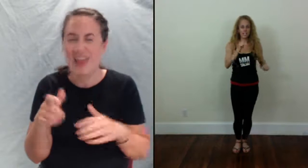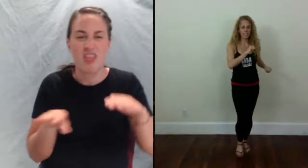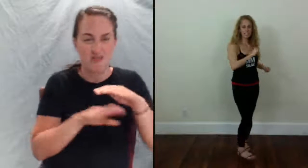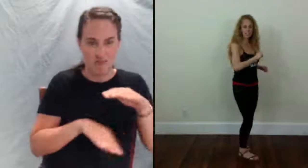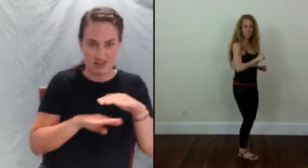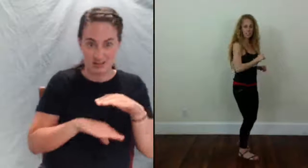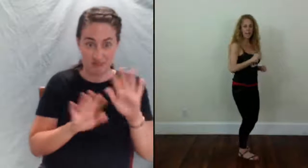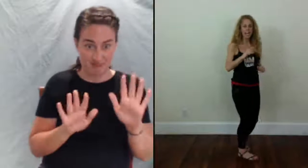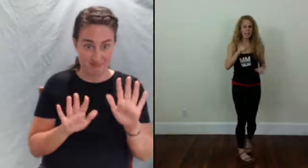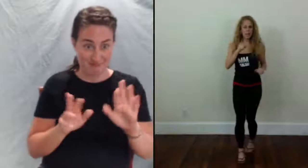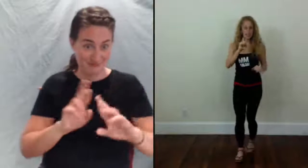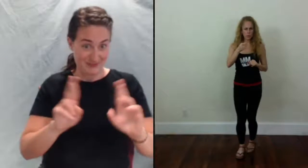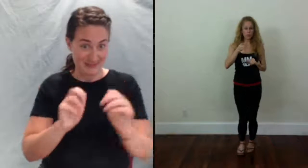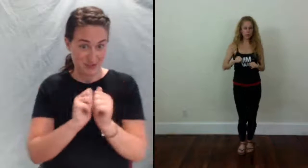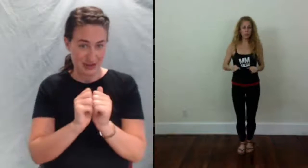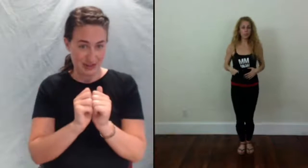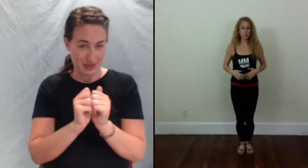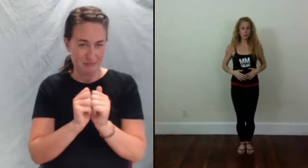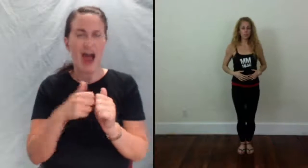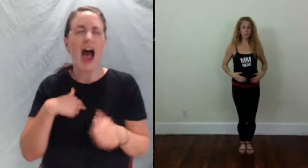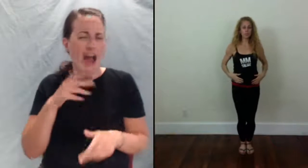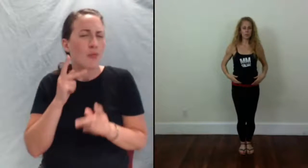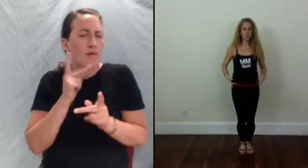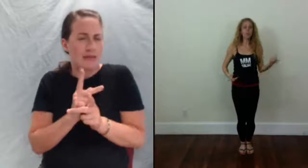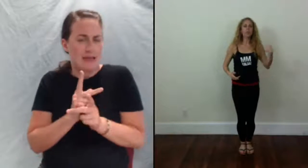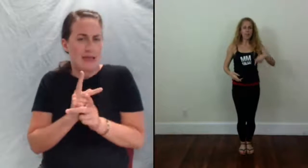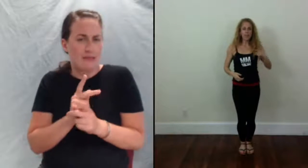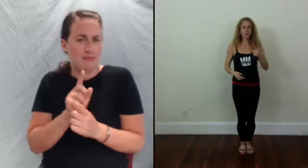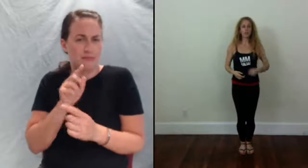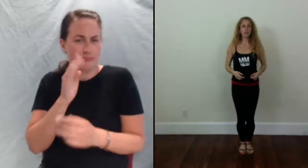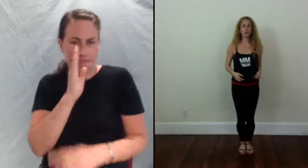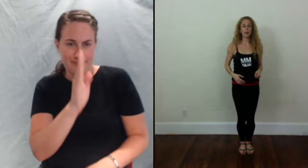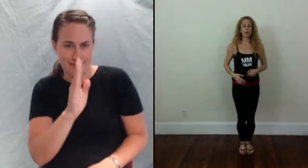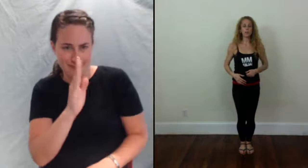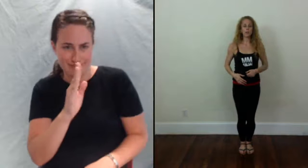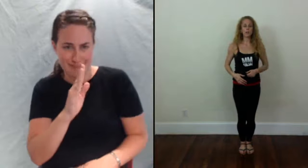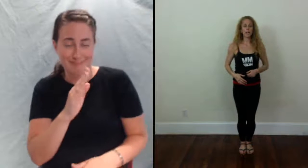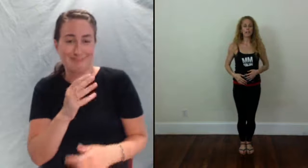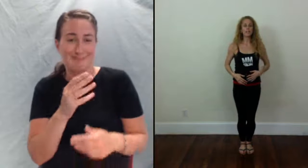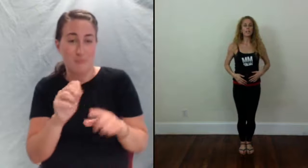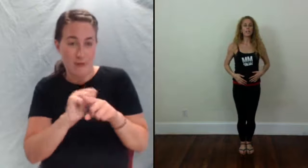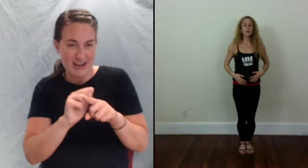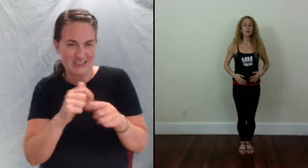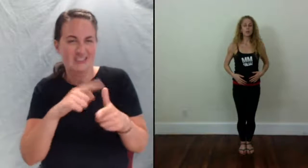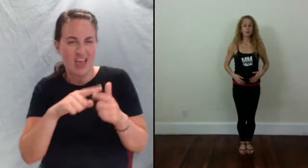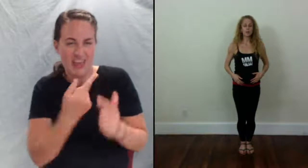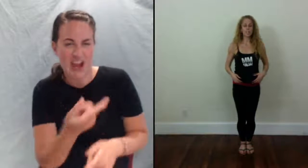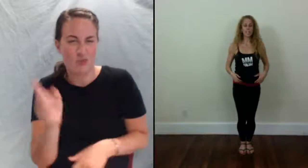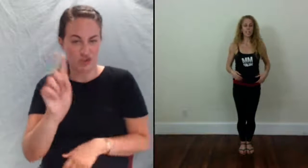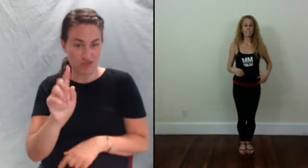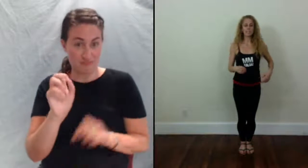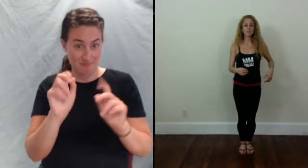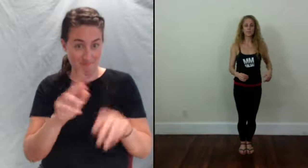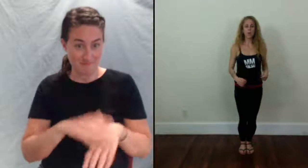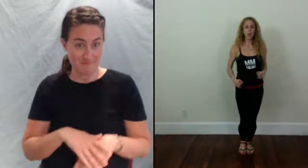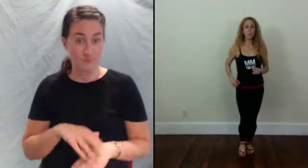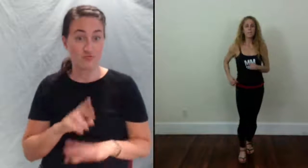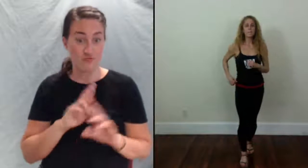basic. Let's give it a try. You know what, I'll do it to the front first and we can do it together, and then we'll turn around and we'll do it to the back. Here we go.